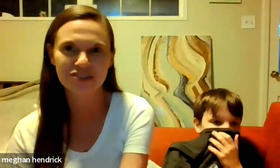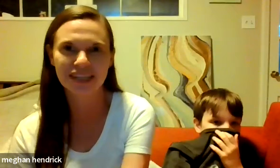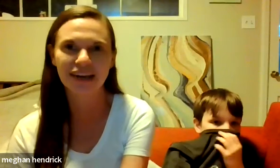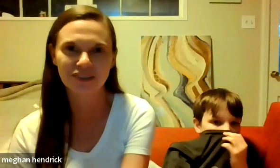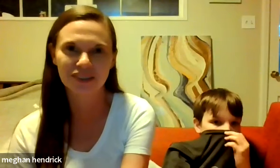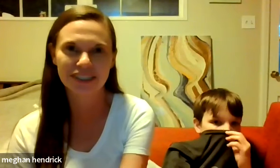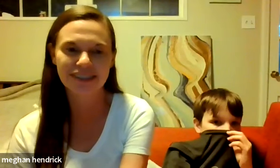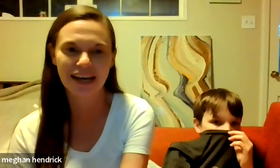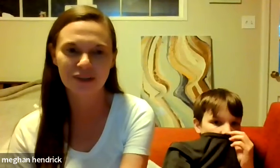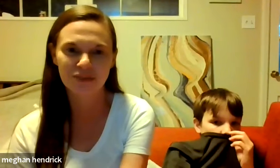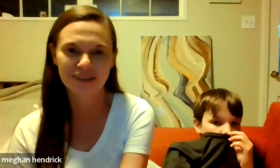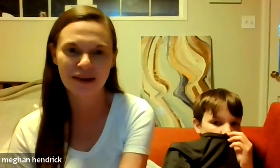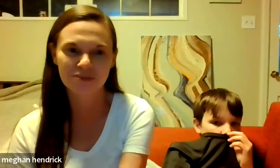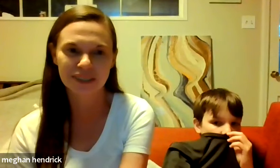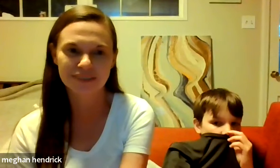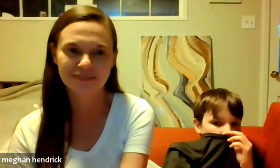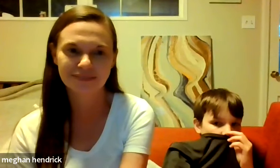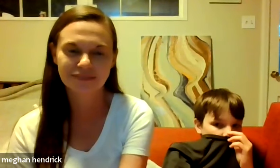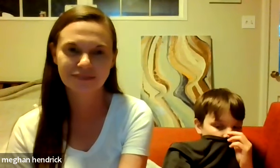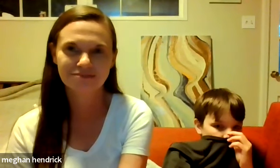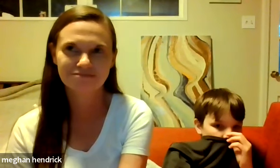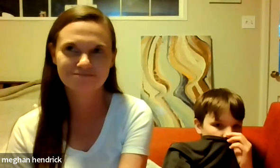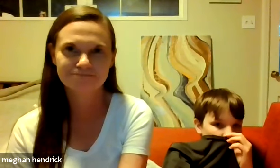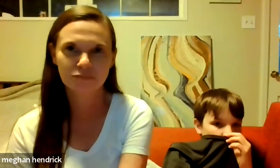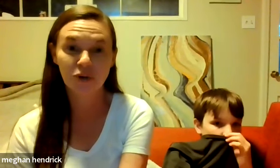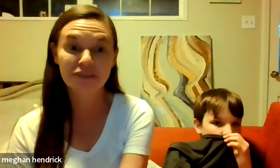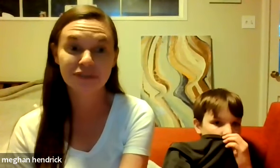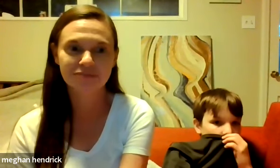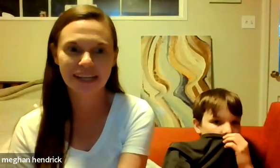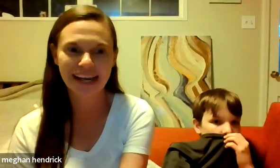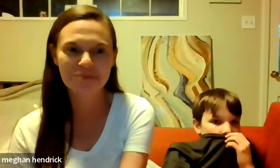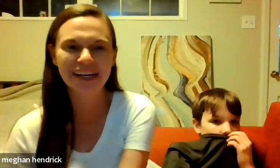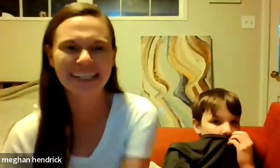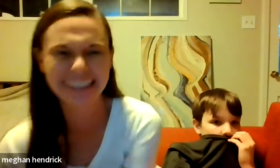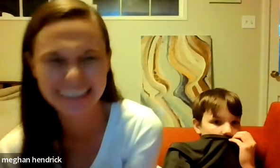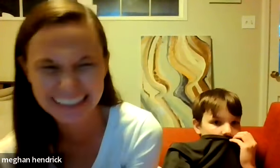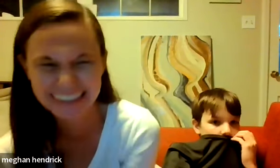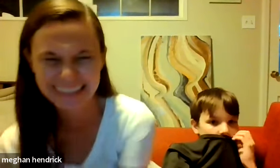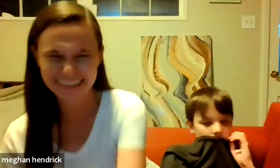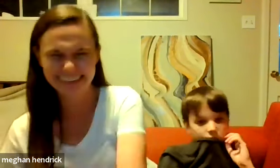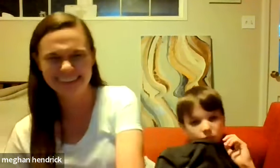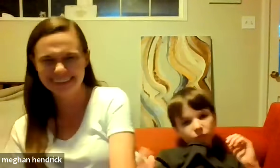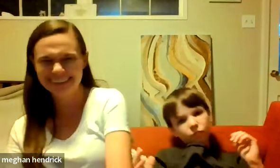teenagers that are learning to sign are a lot more brave than I am.